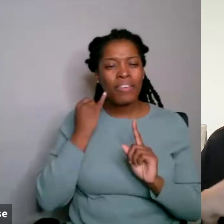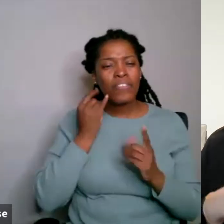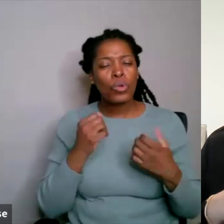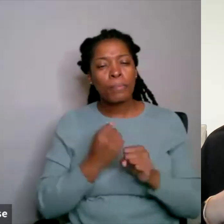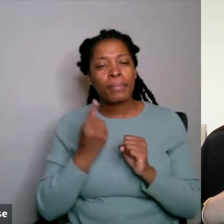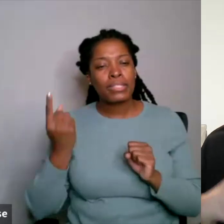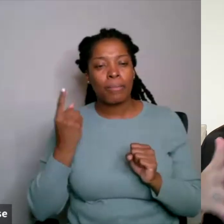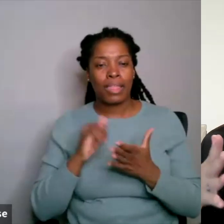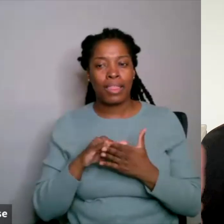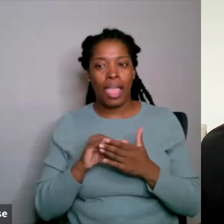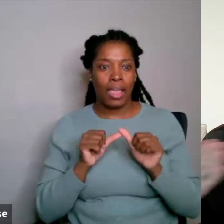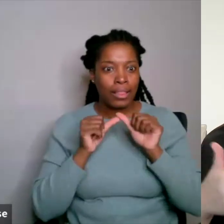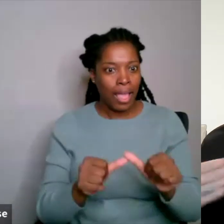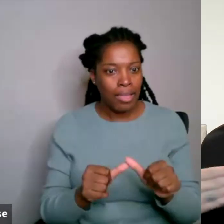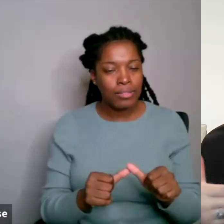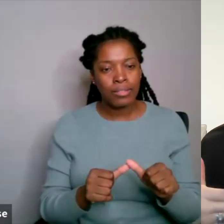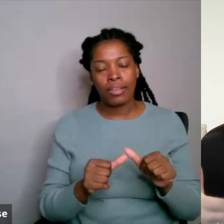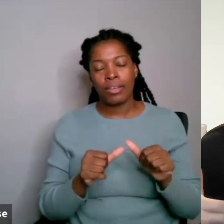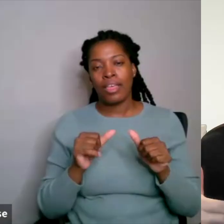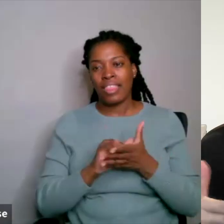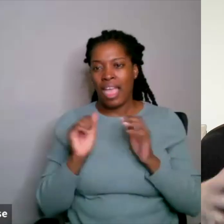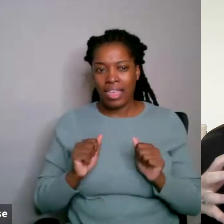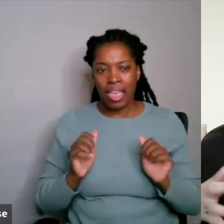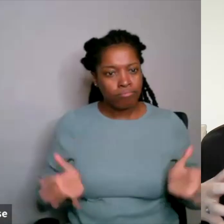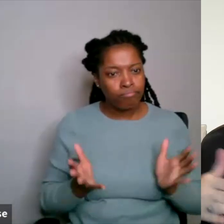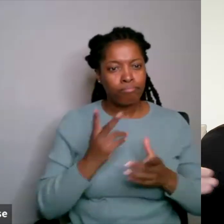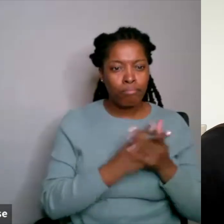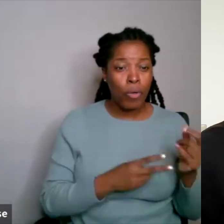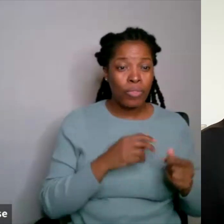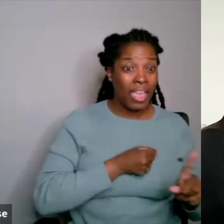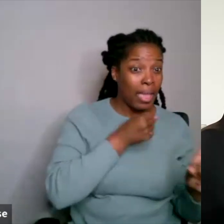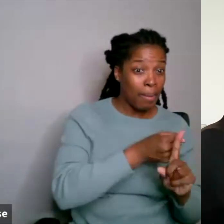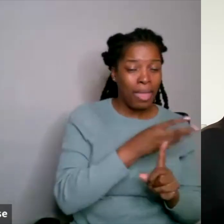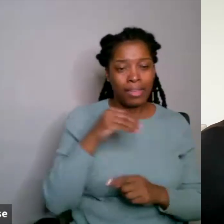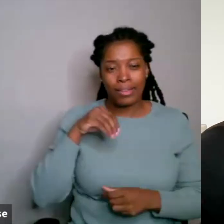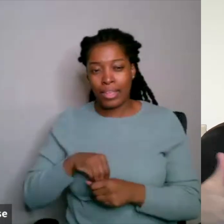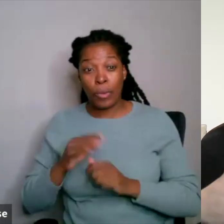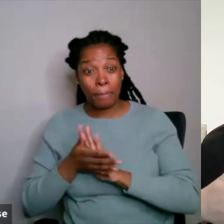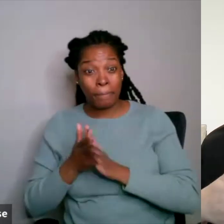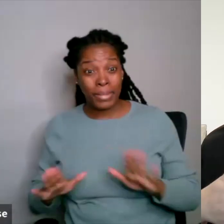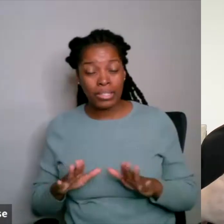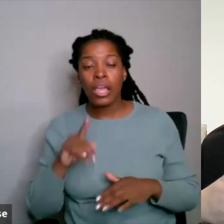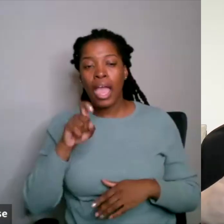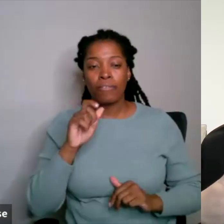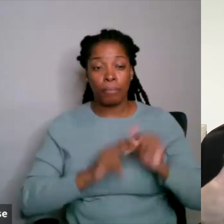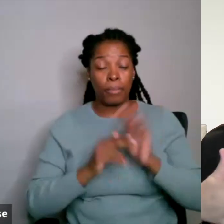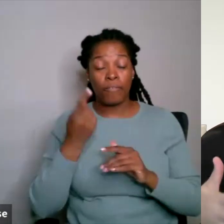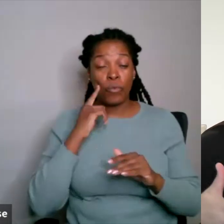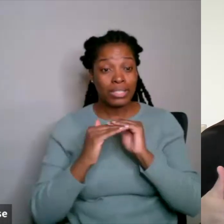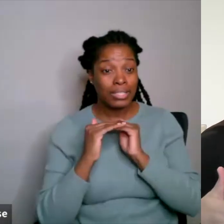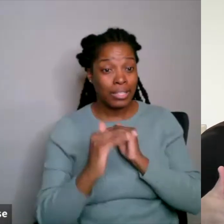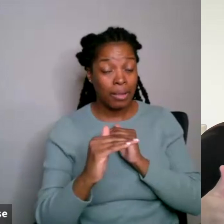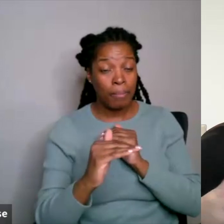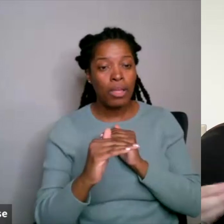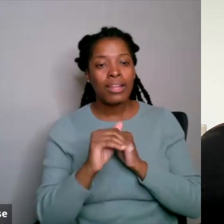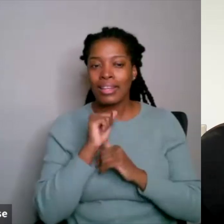something that nurtures both impact and inner peace, we have to build for sustainability, not survival. And that